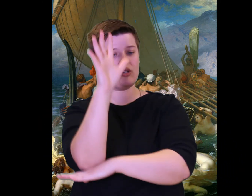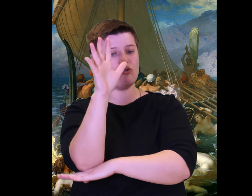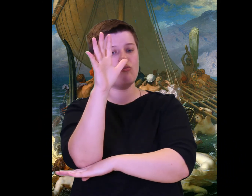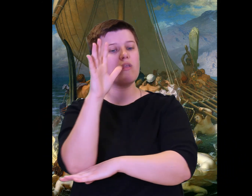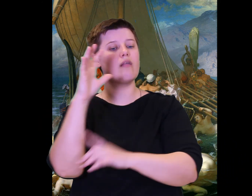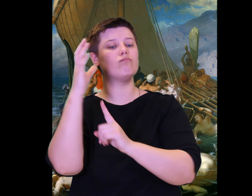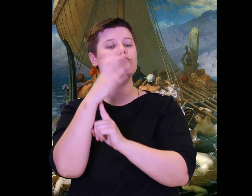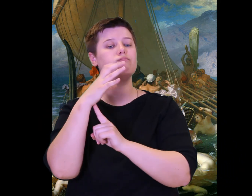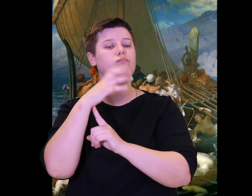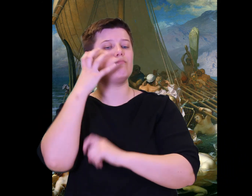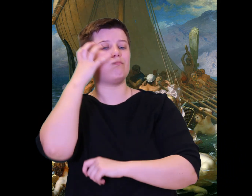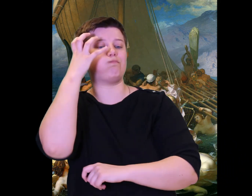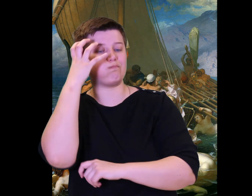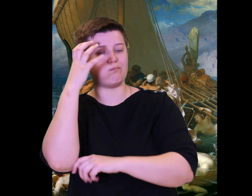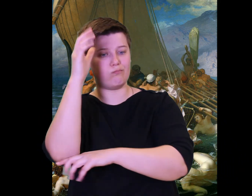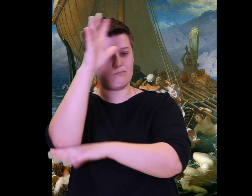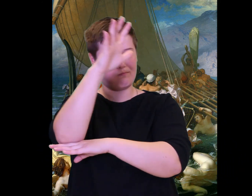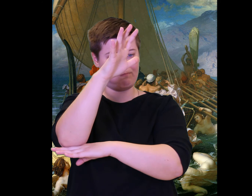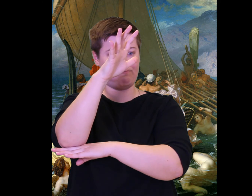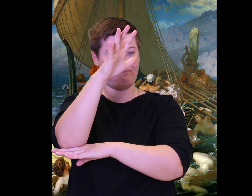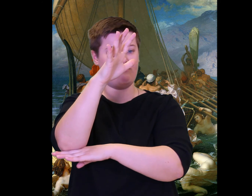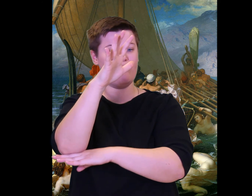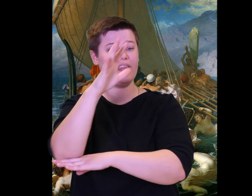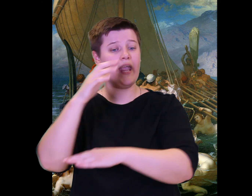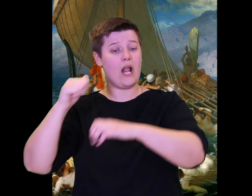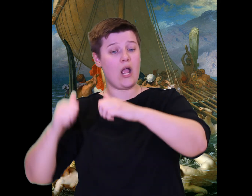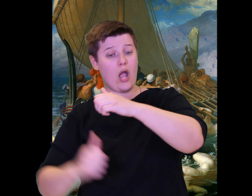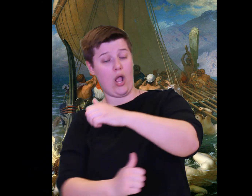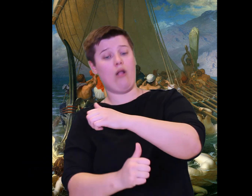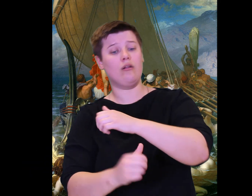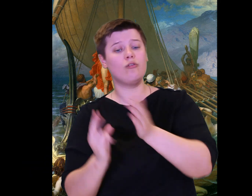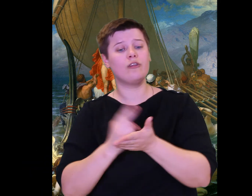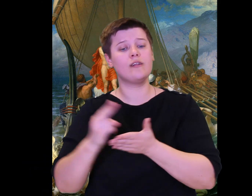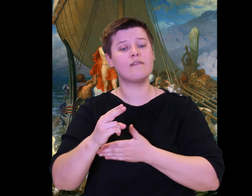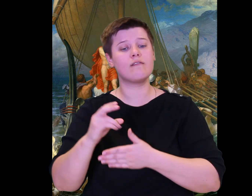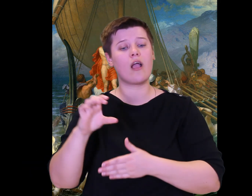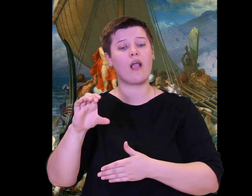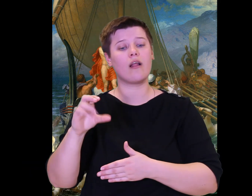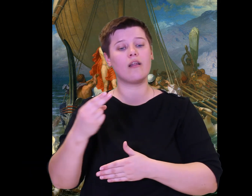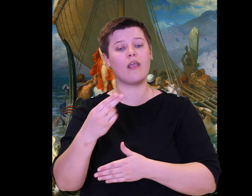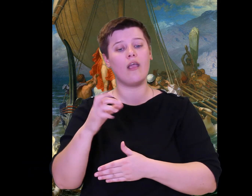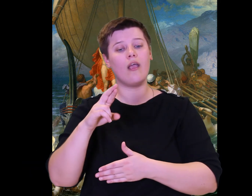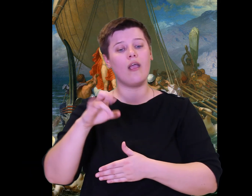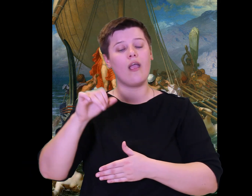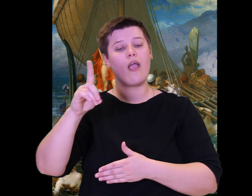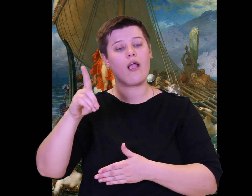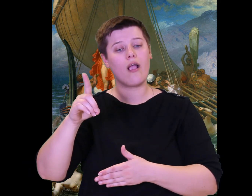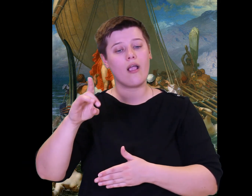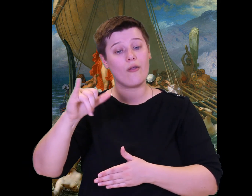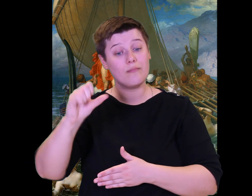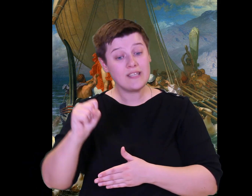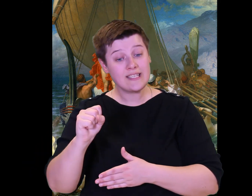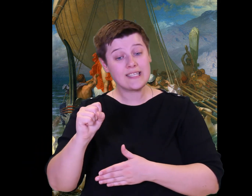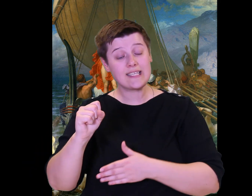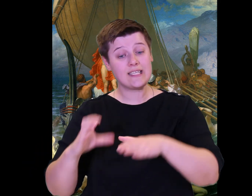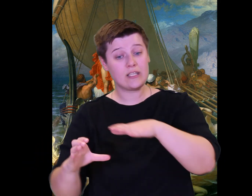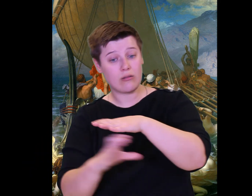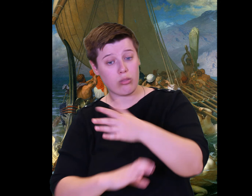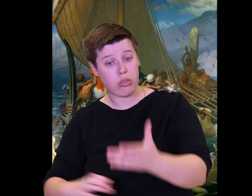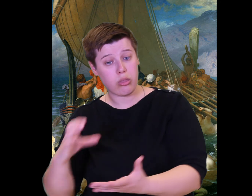with a gruesome head on each, and in each face 3 rows of crowded teeth, pregnant with